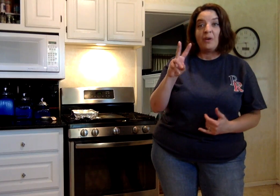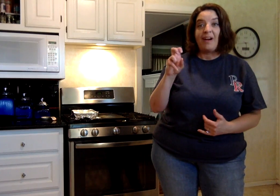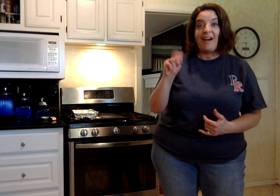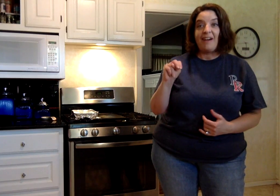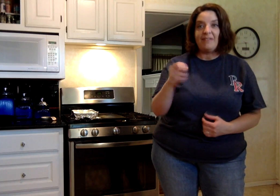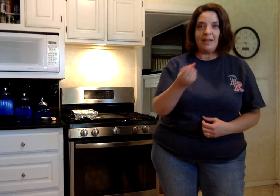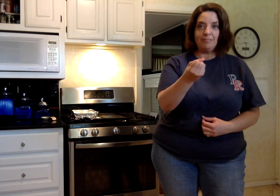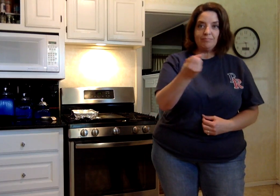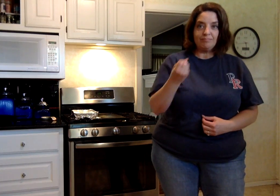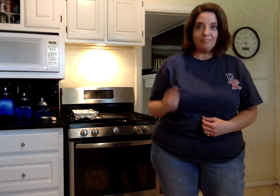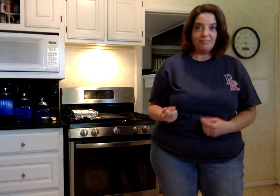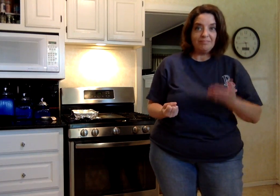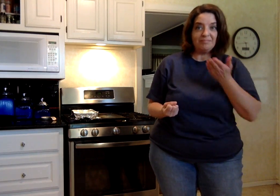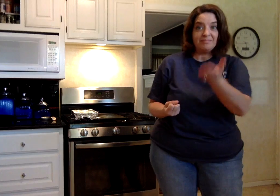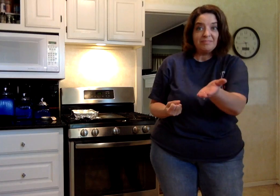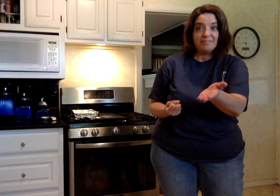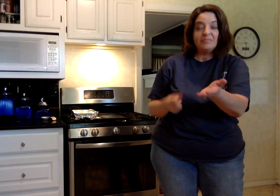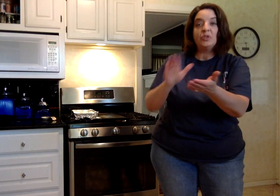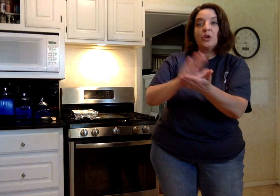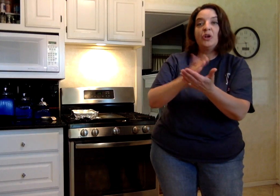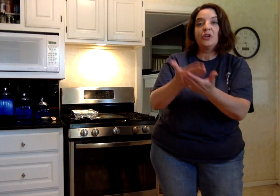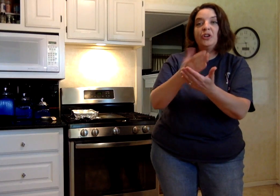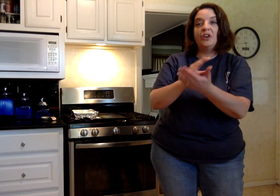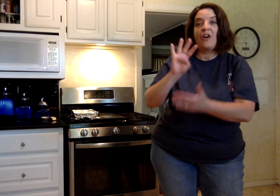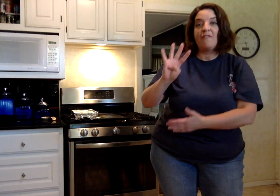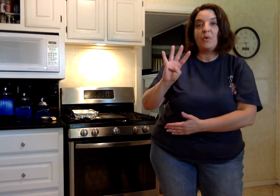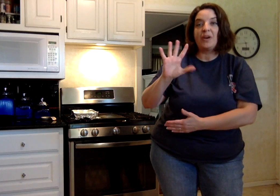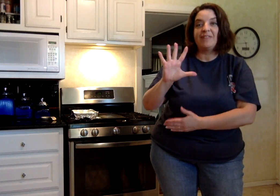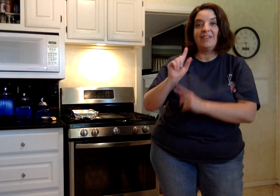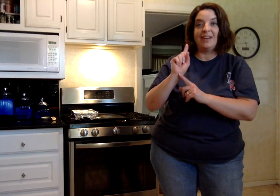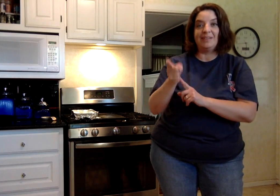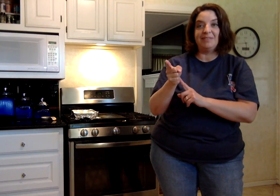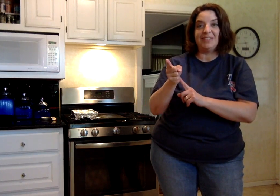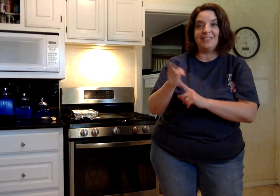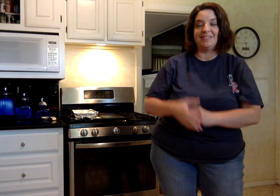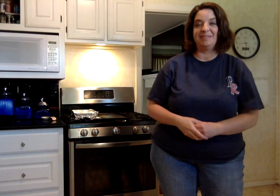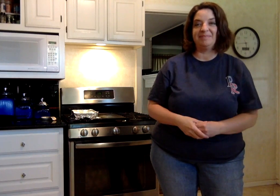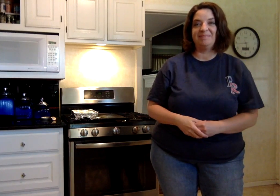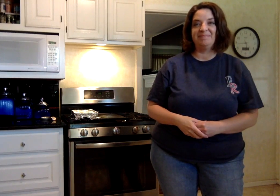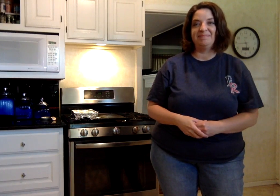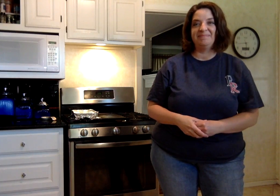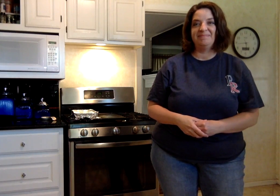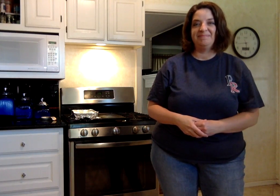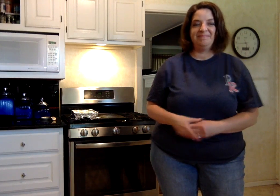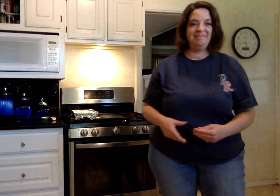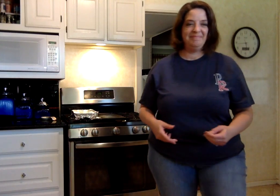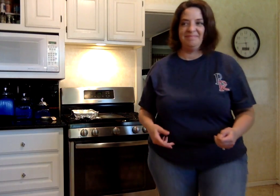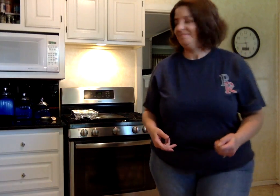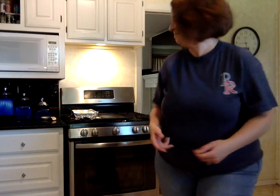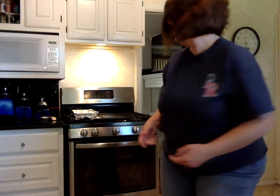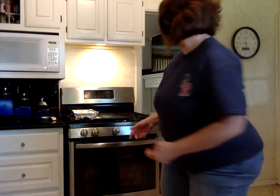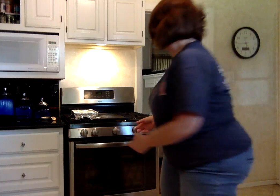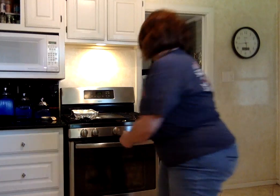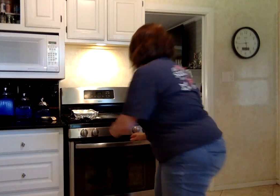Now I'm going to put it in the oven and cook for 45 minutes. Notice the oven came first and then I put it in the door,